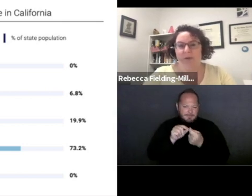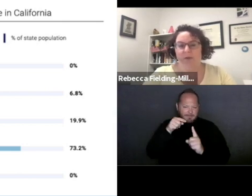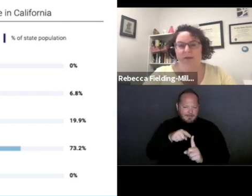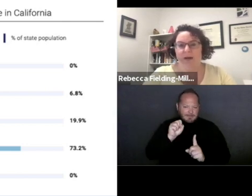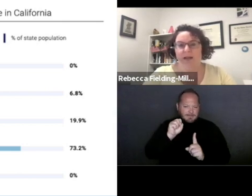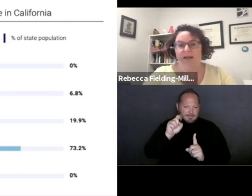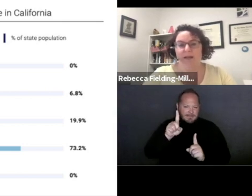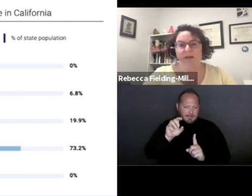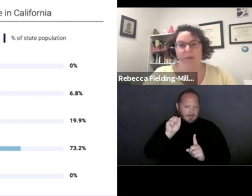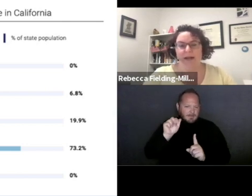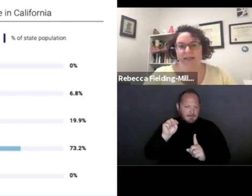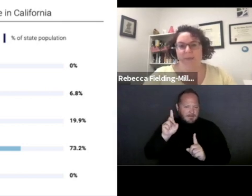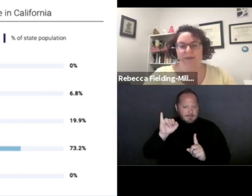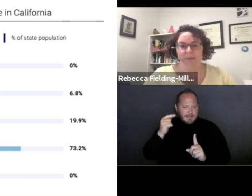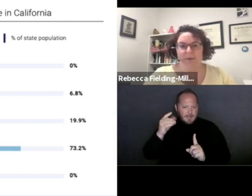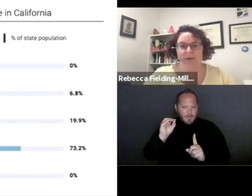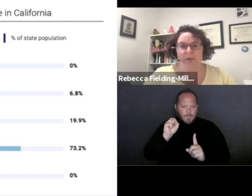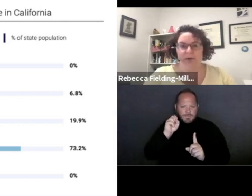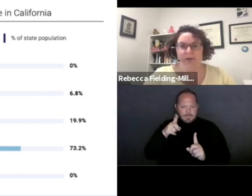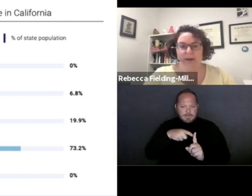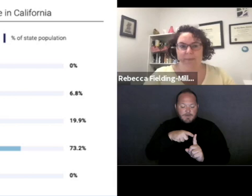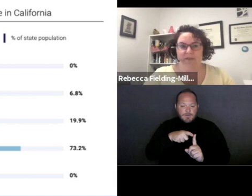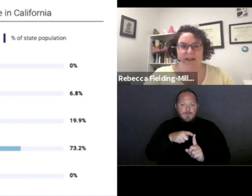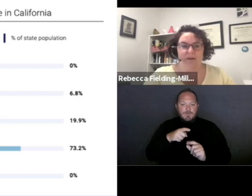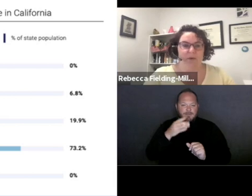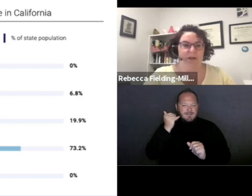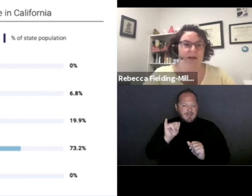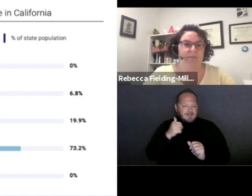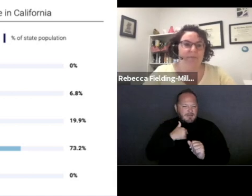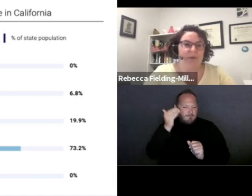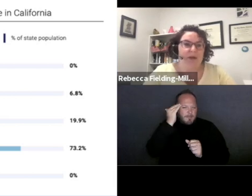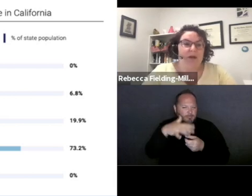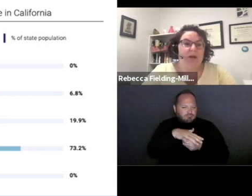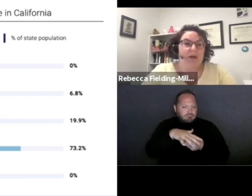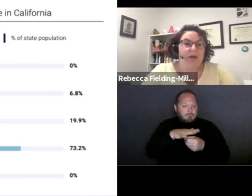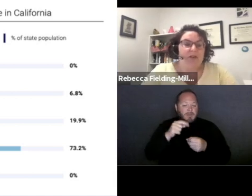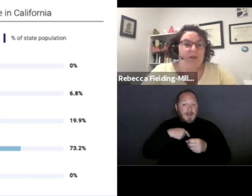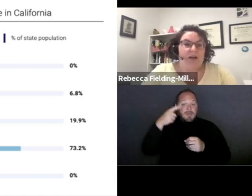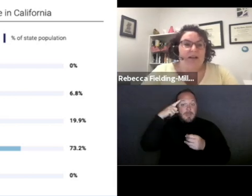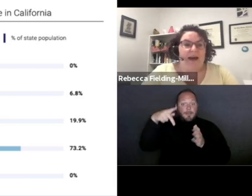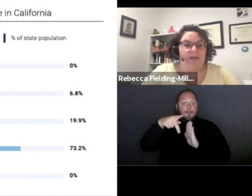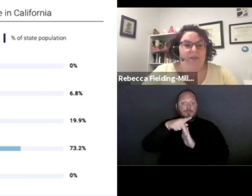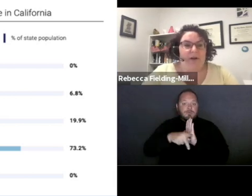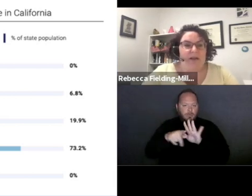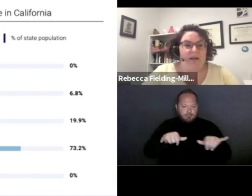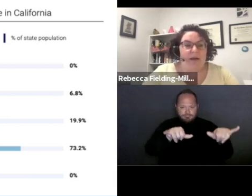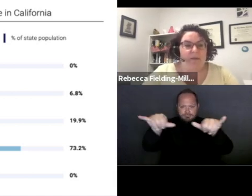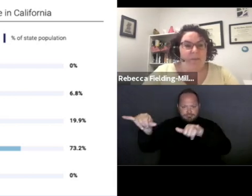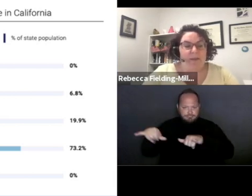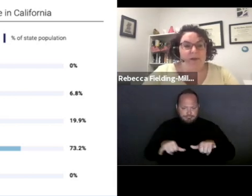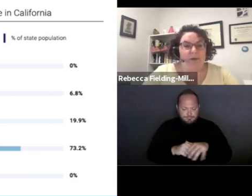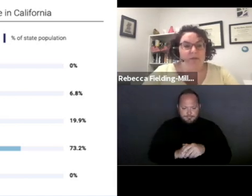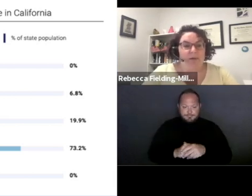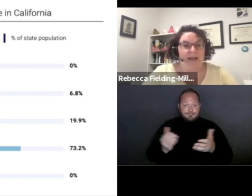where I know really well. But I think the principles will stand pretty well. So here in California,